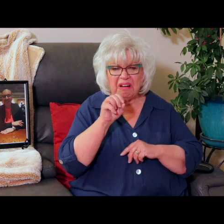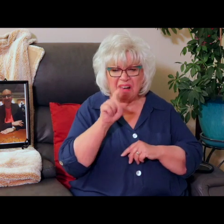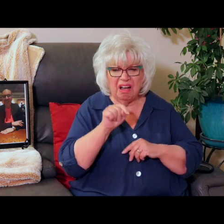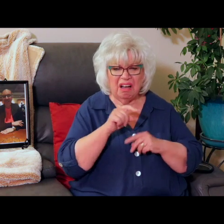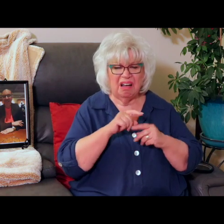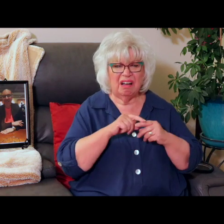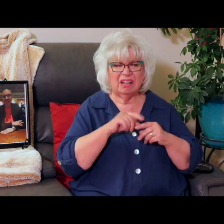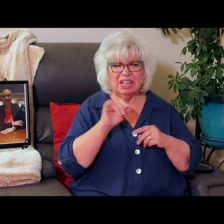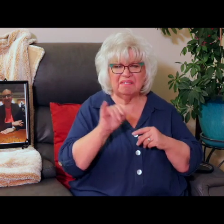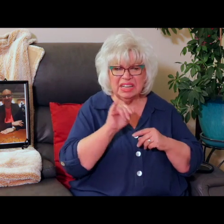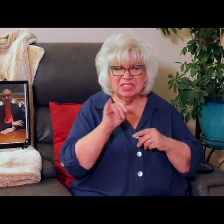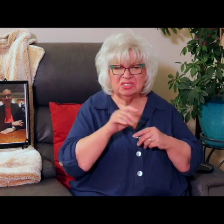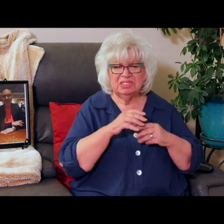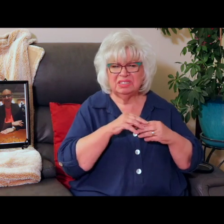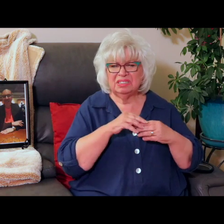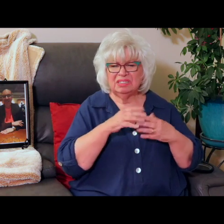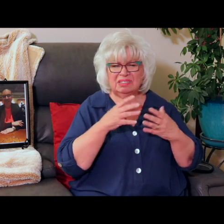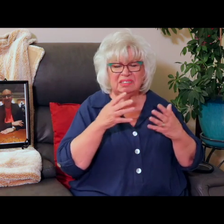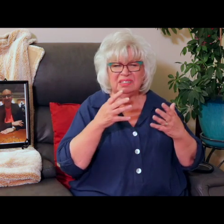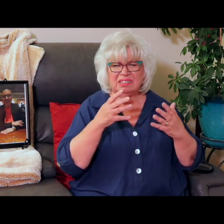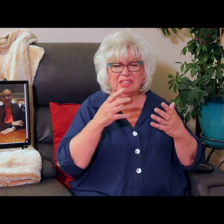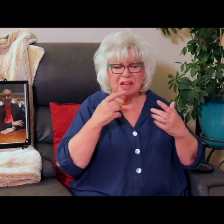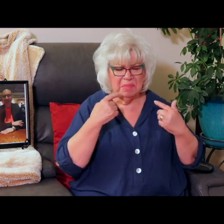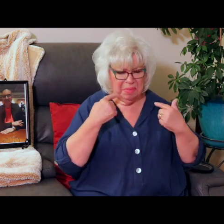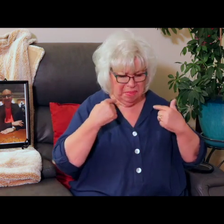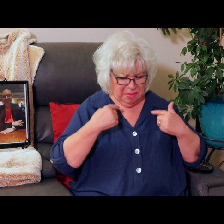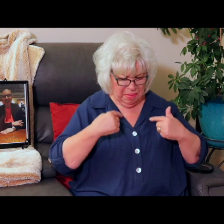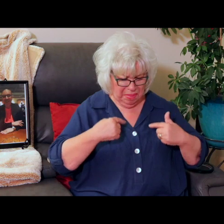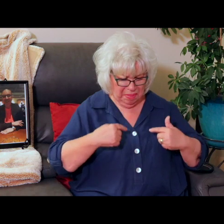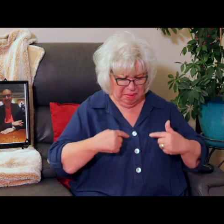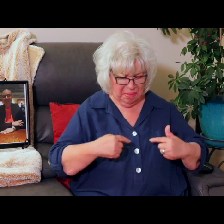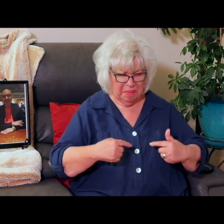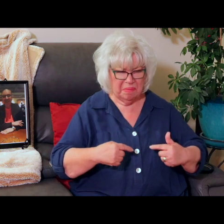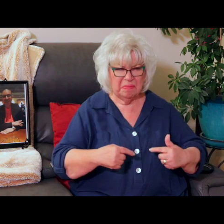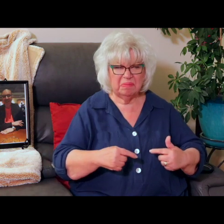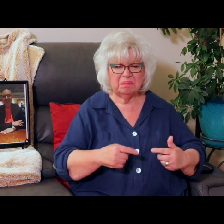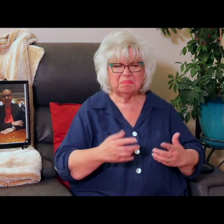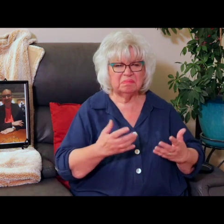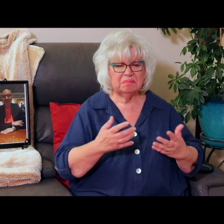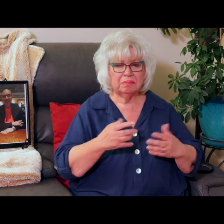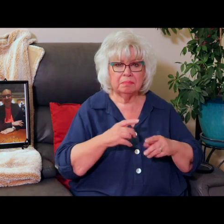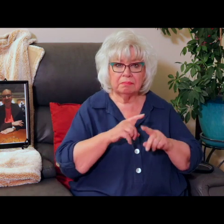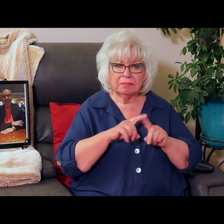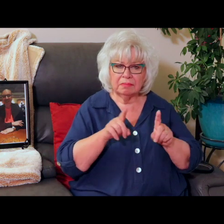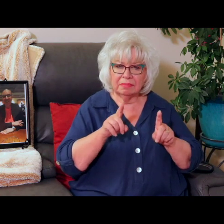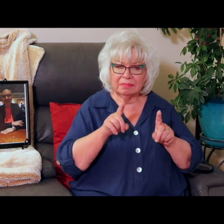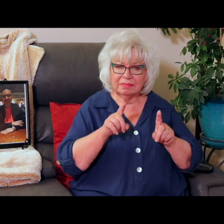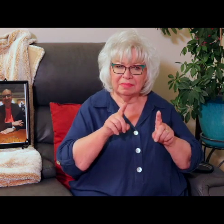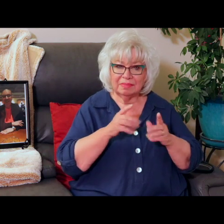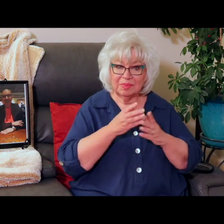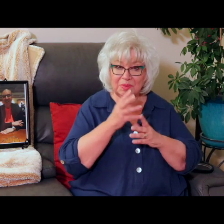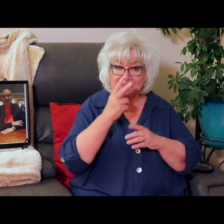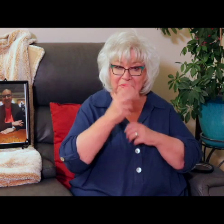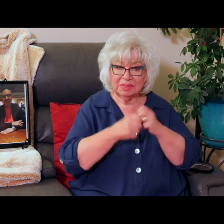his lungs. There was infection and it was all over his